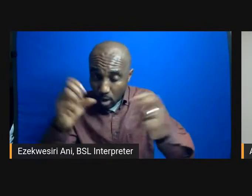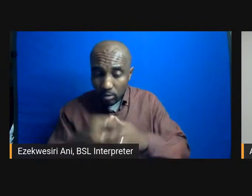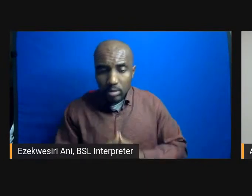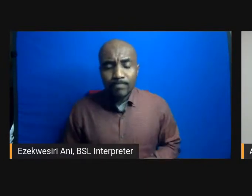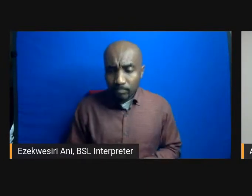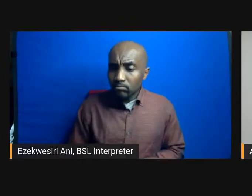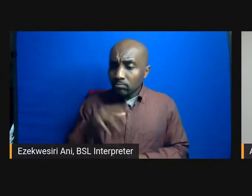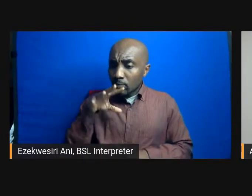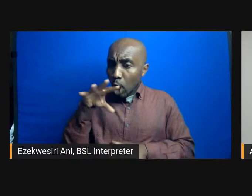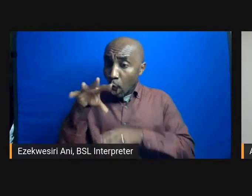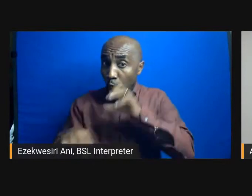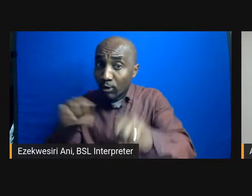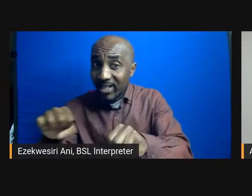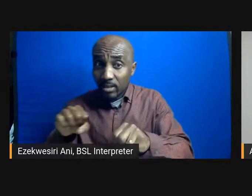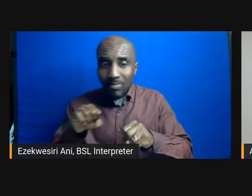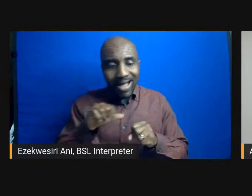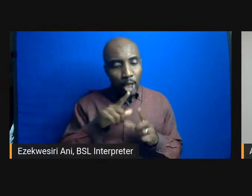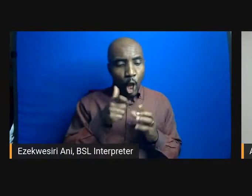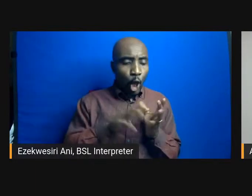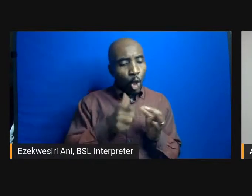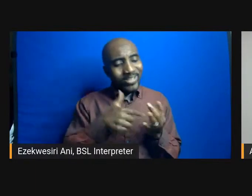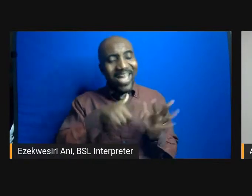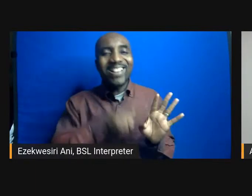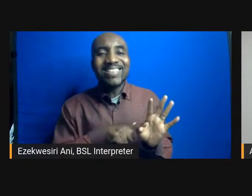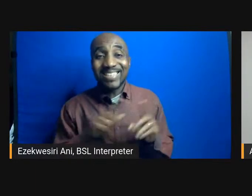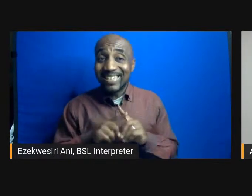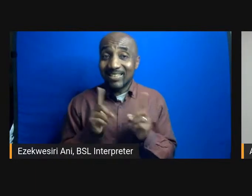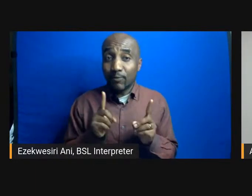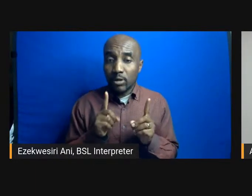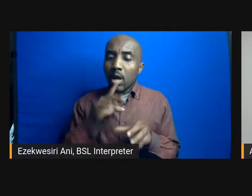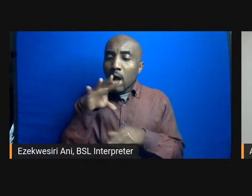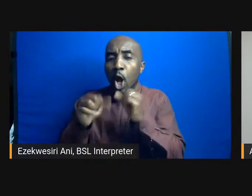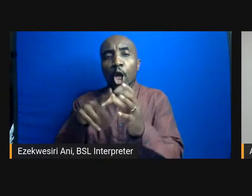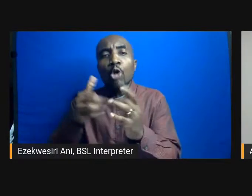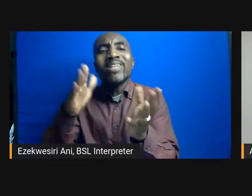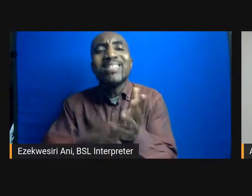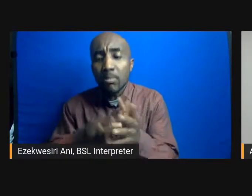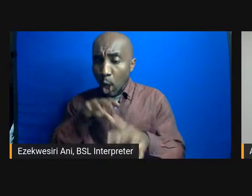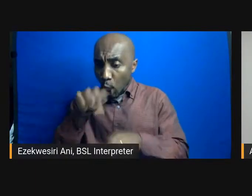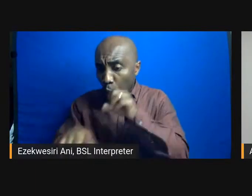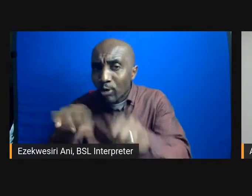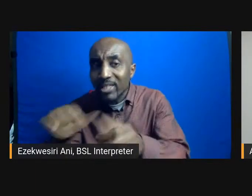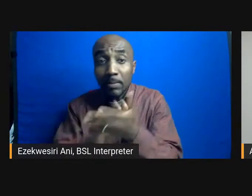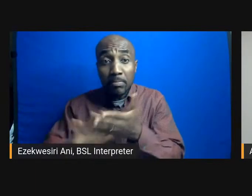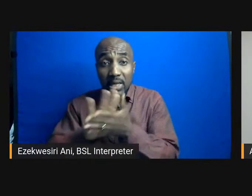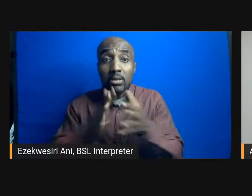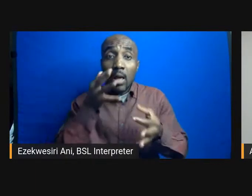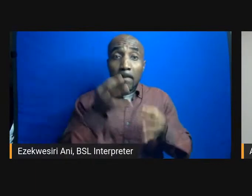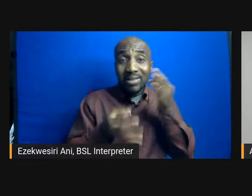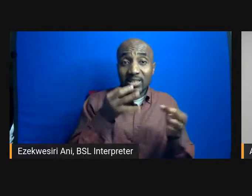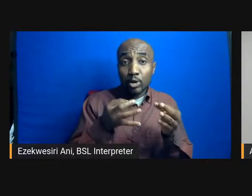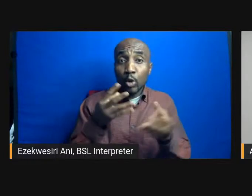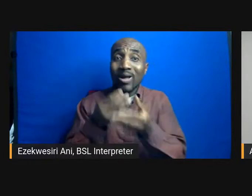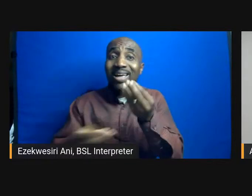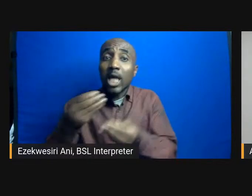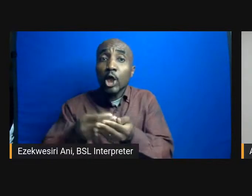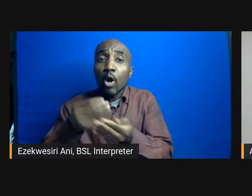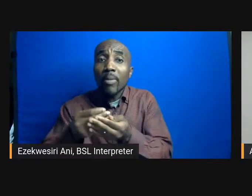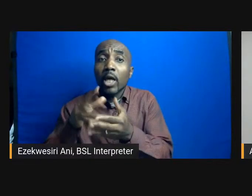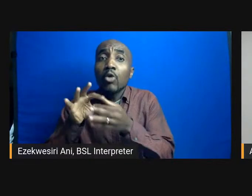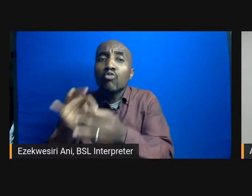from colonialism. Colonialism denotes a political and economic relations in